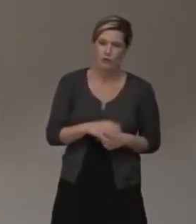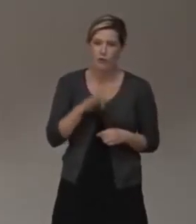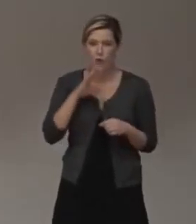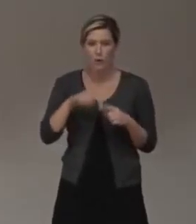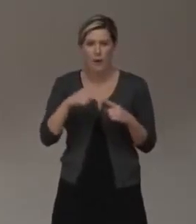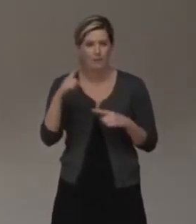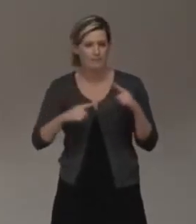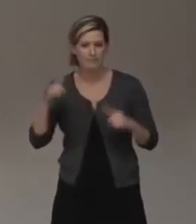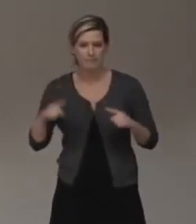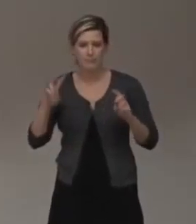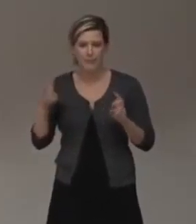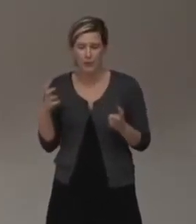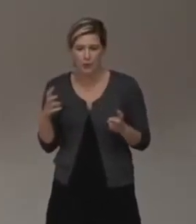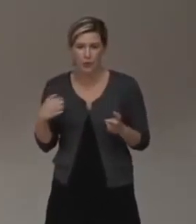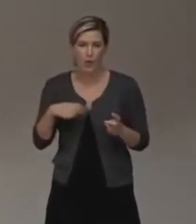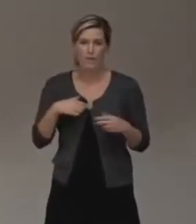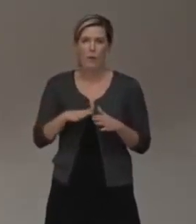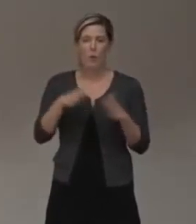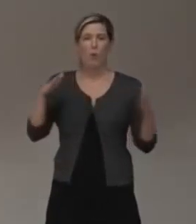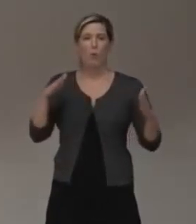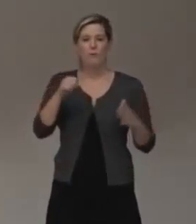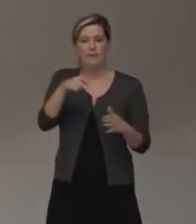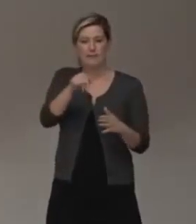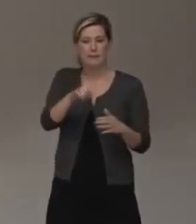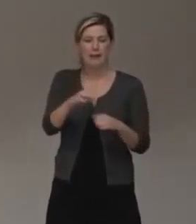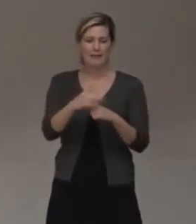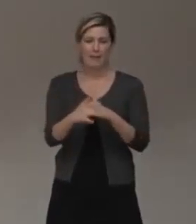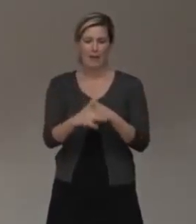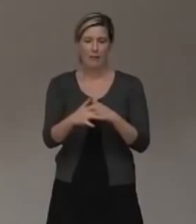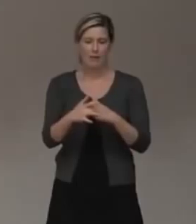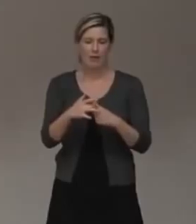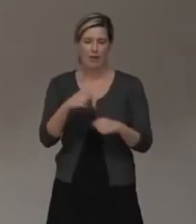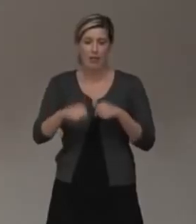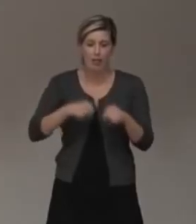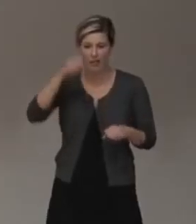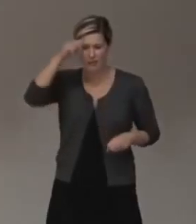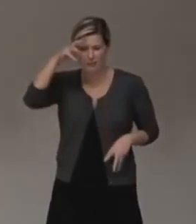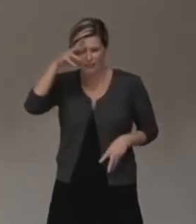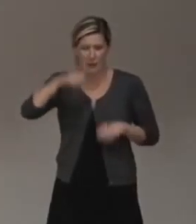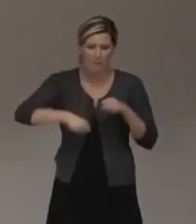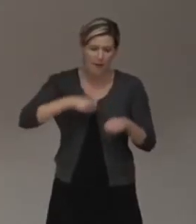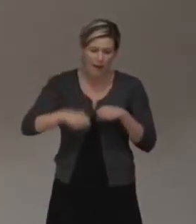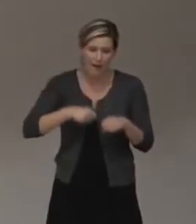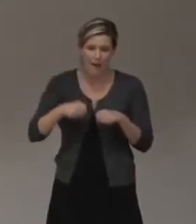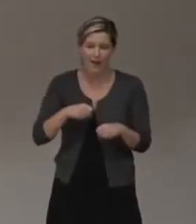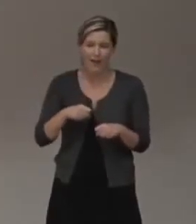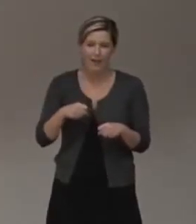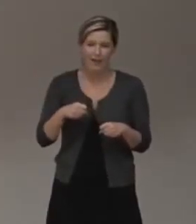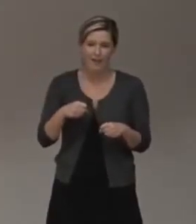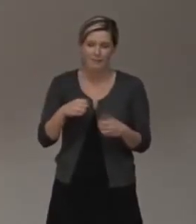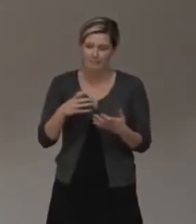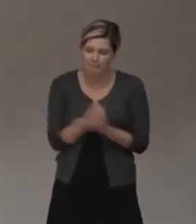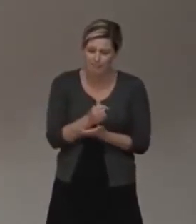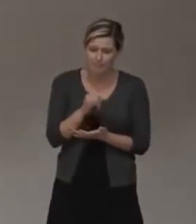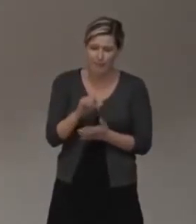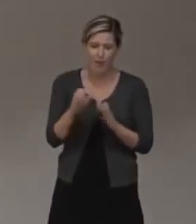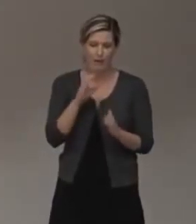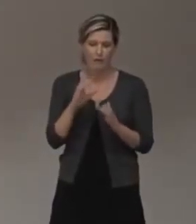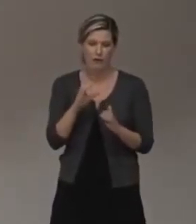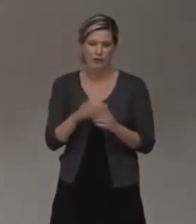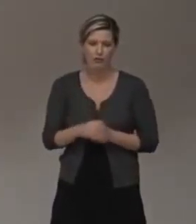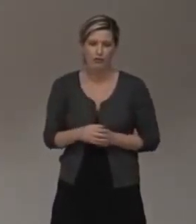things, and we have our open space out there in our sweaty bicycle gear. And so I thought she was perfect,